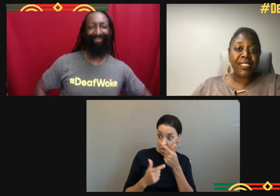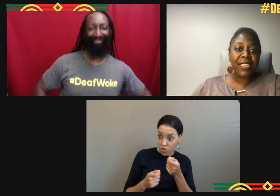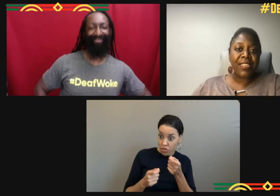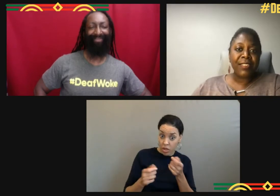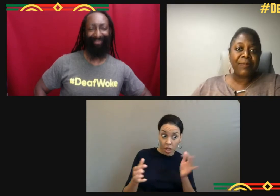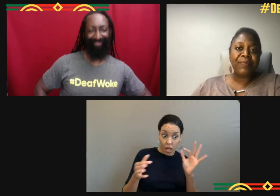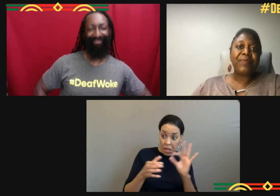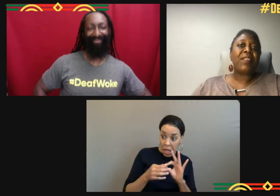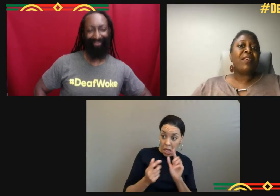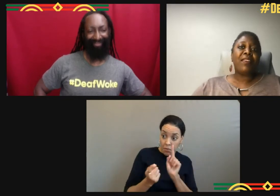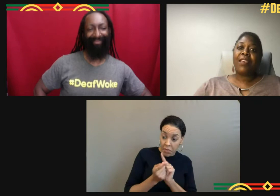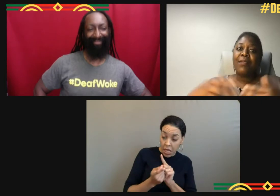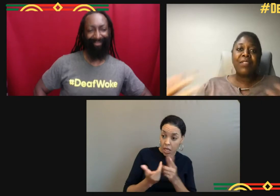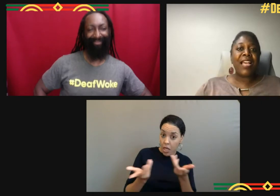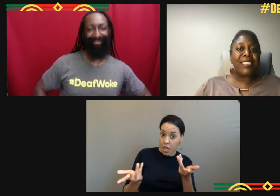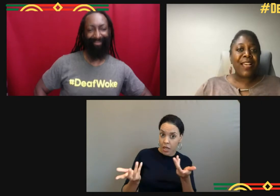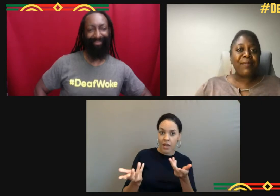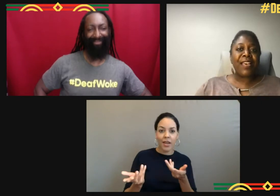in connecting?